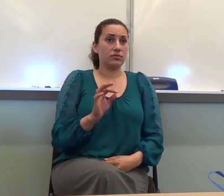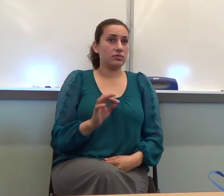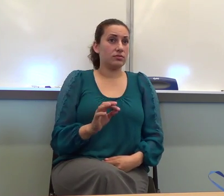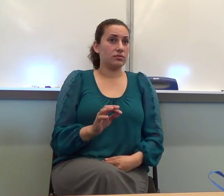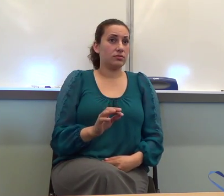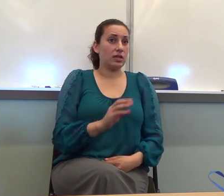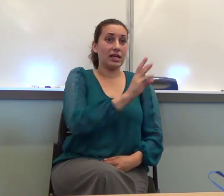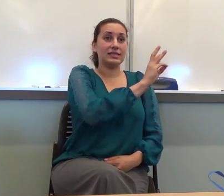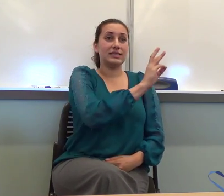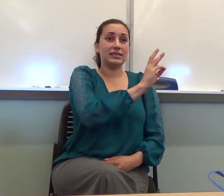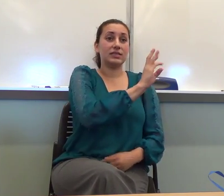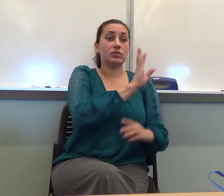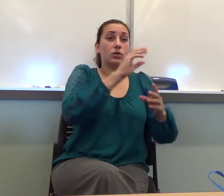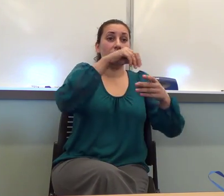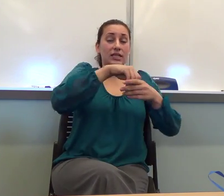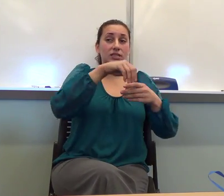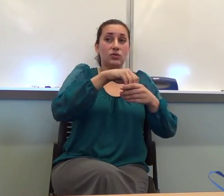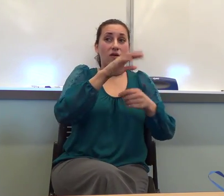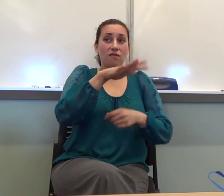Well, 6 times 9 is,